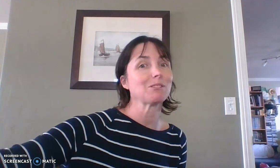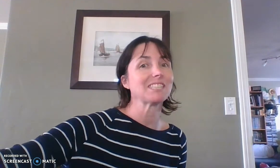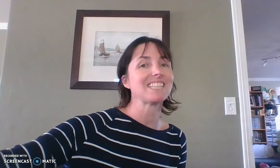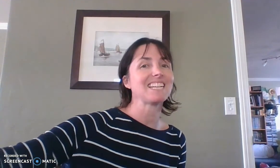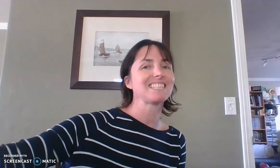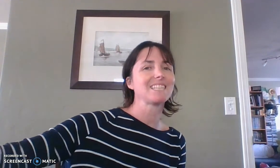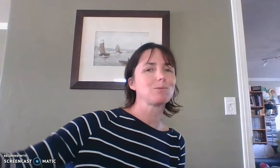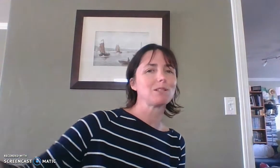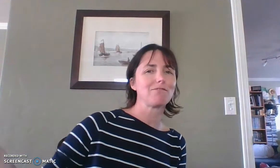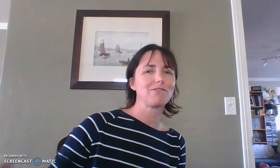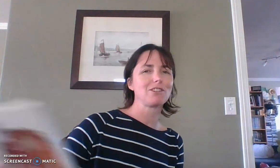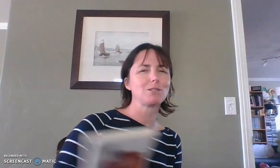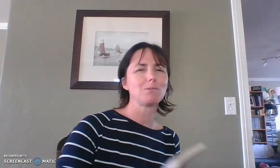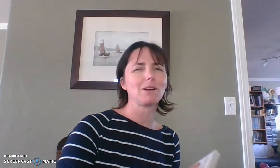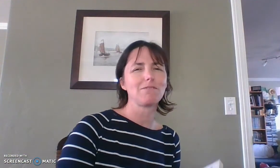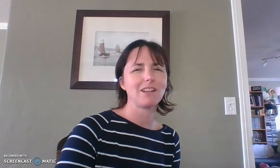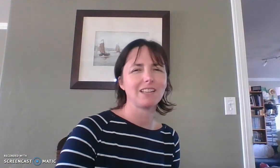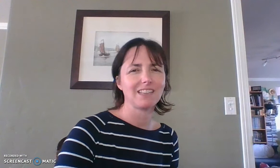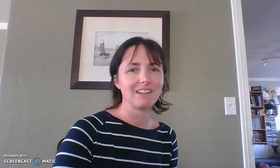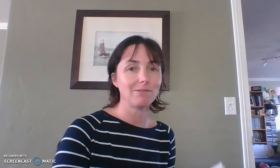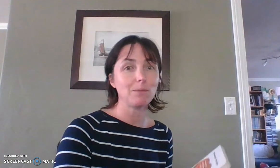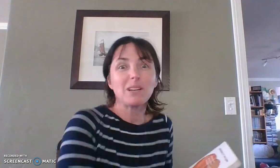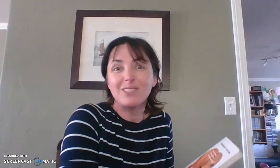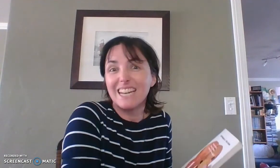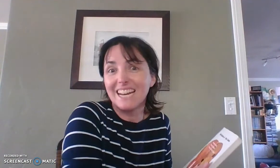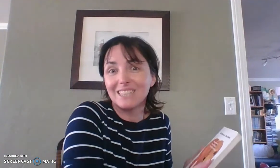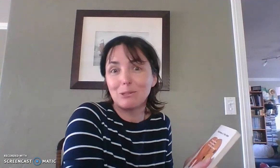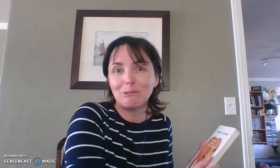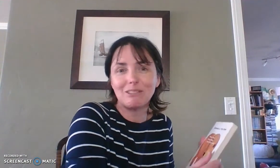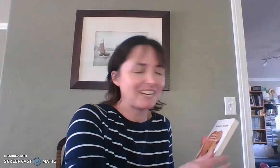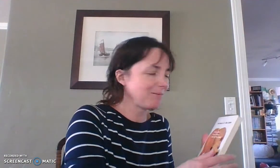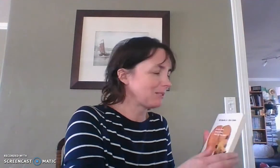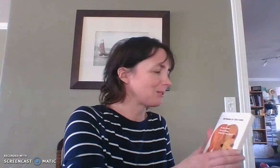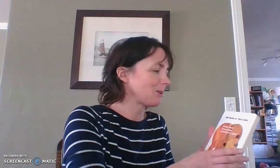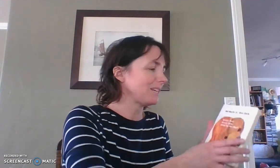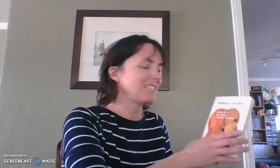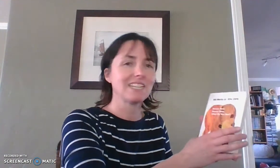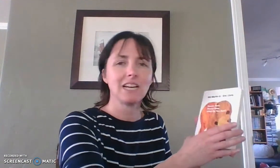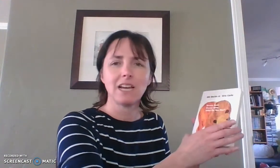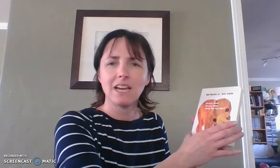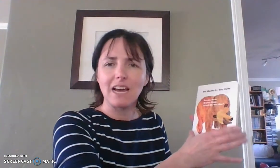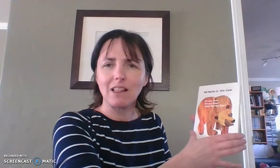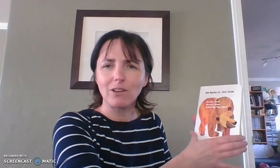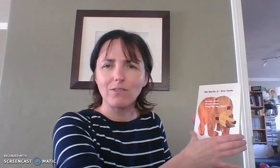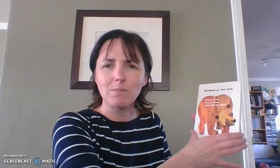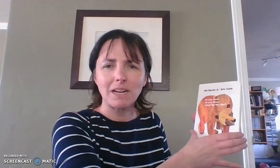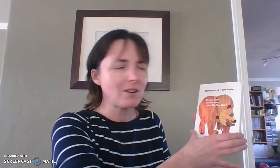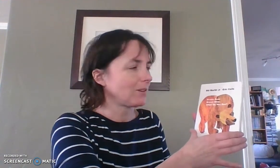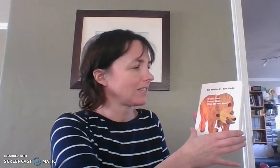the States. This was the first book I fell in love with because it had a tune and it was so easy. A lot of you might know it. It's